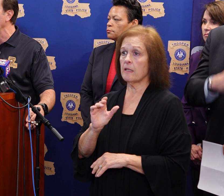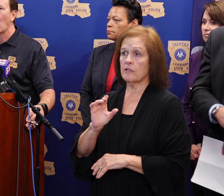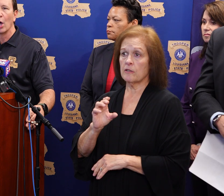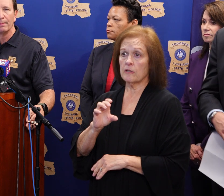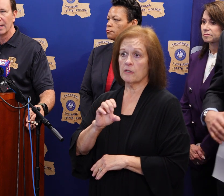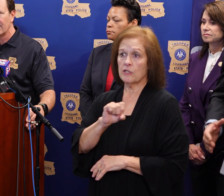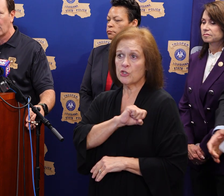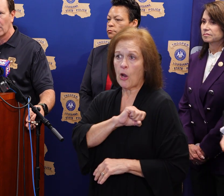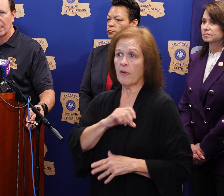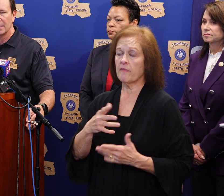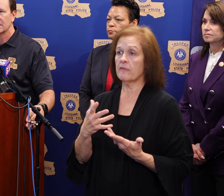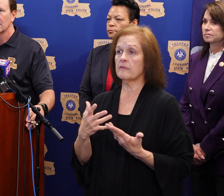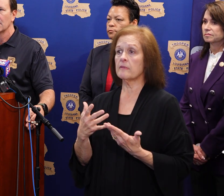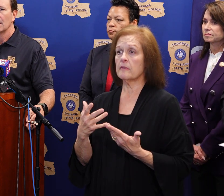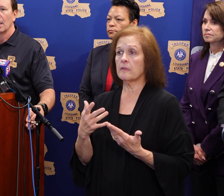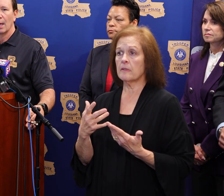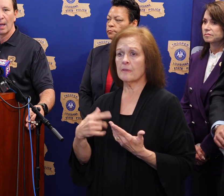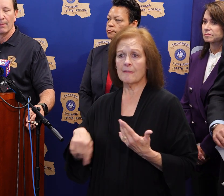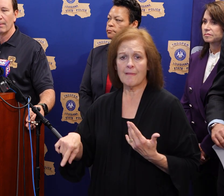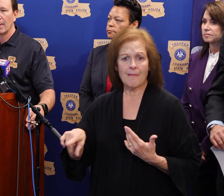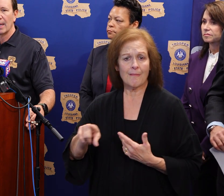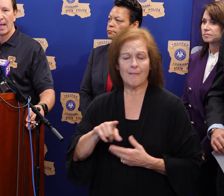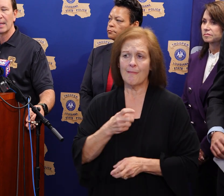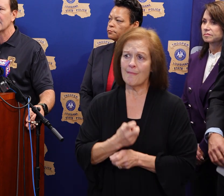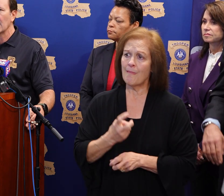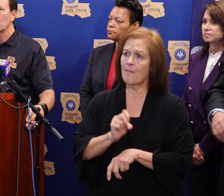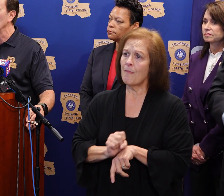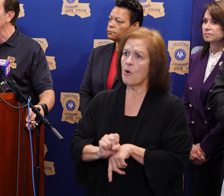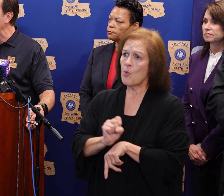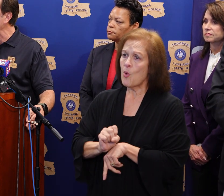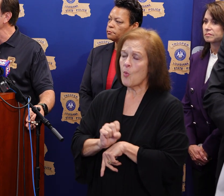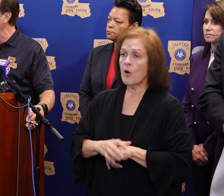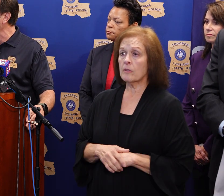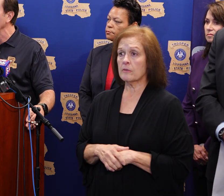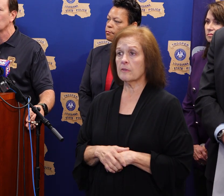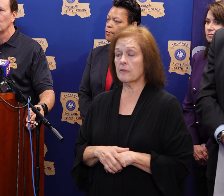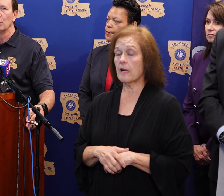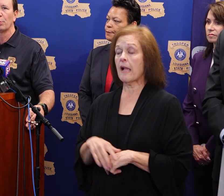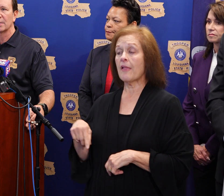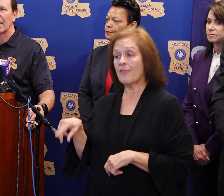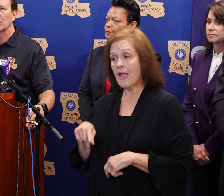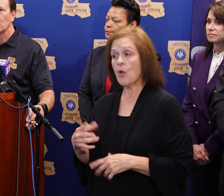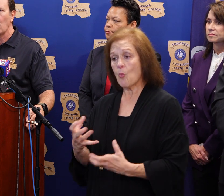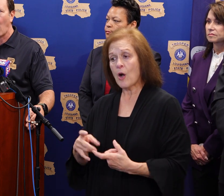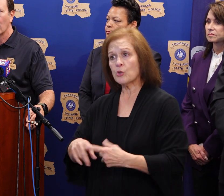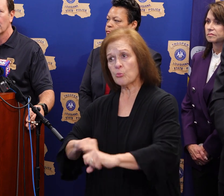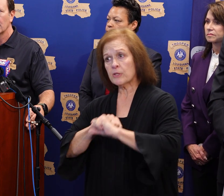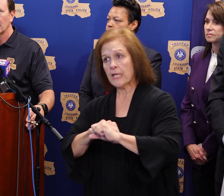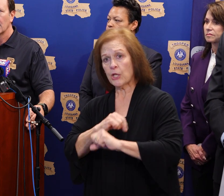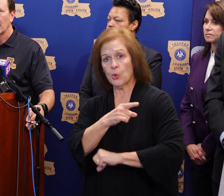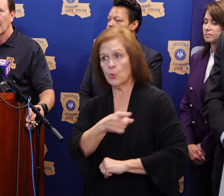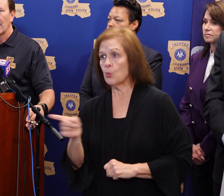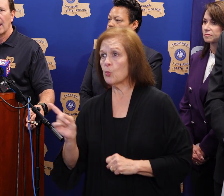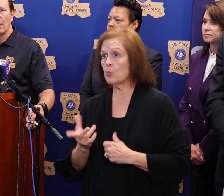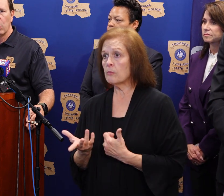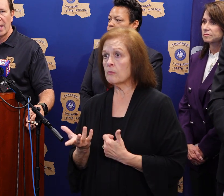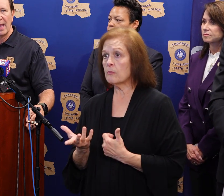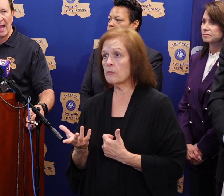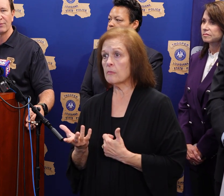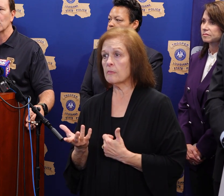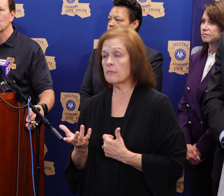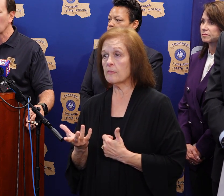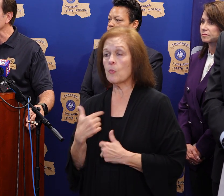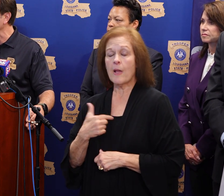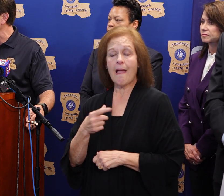sheriffs have been unbelievable in this. And I tell you, they want to protect you all. And